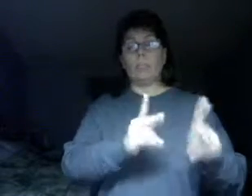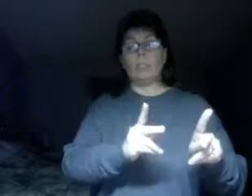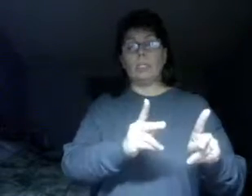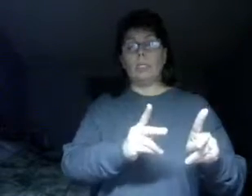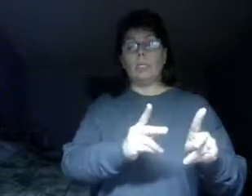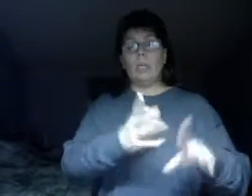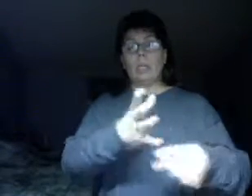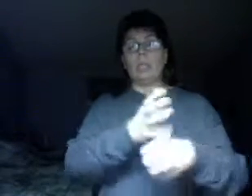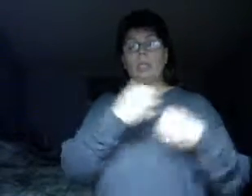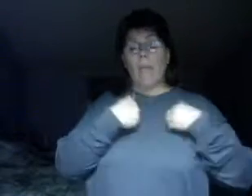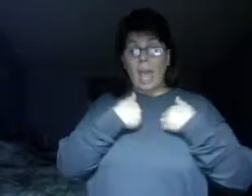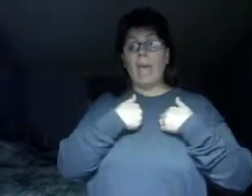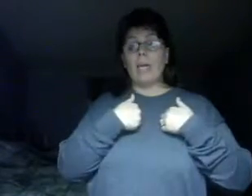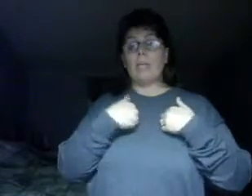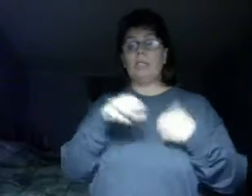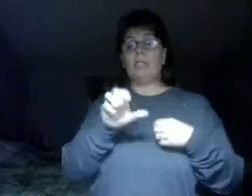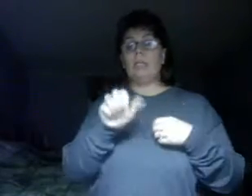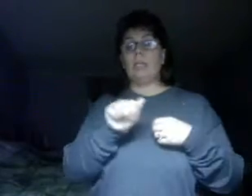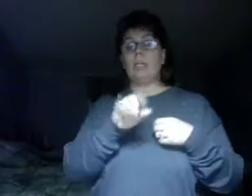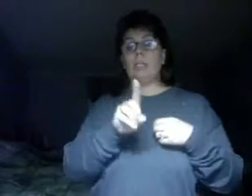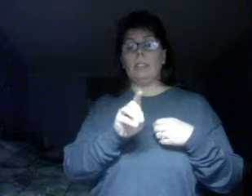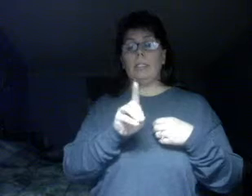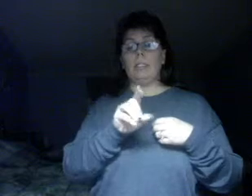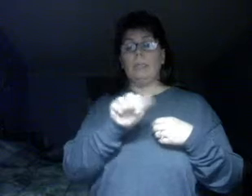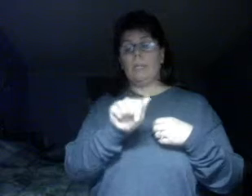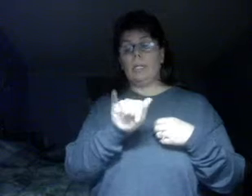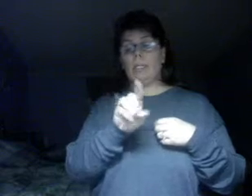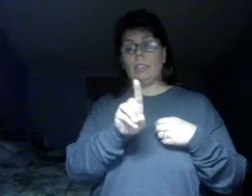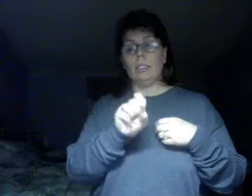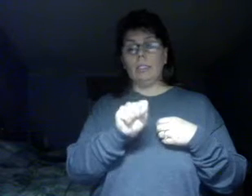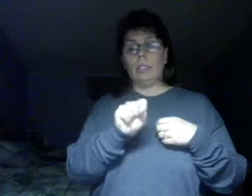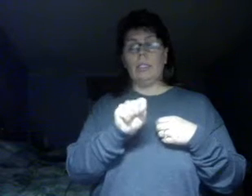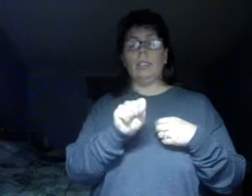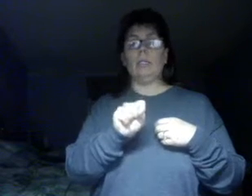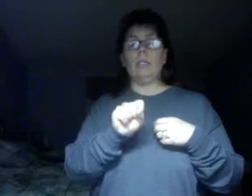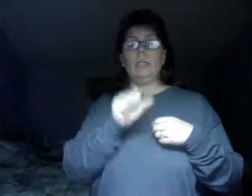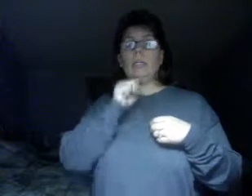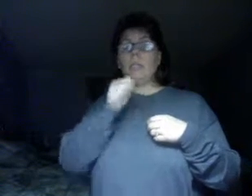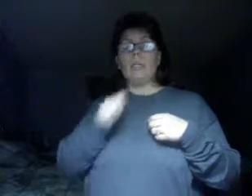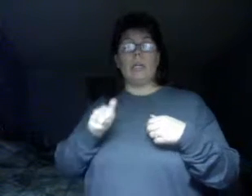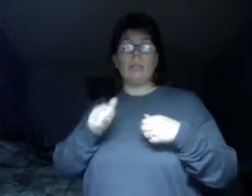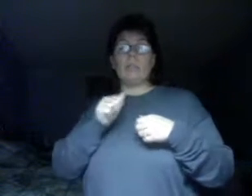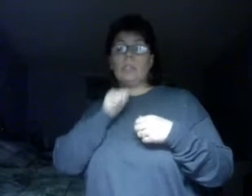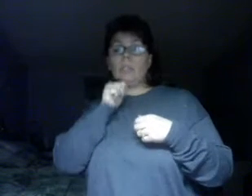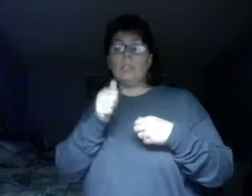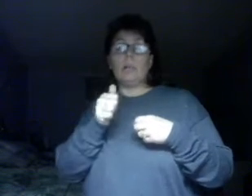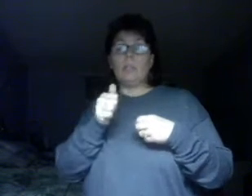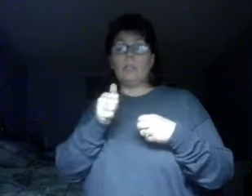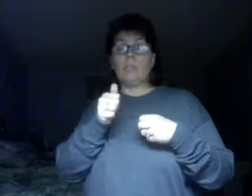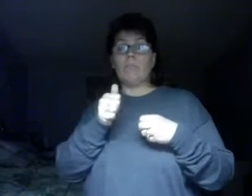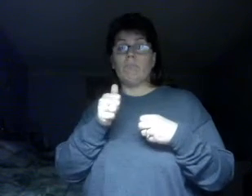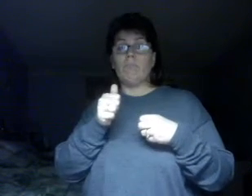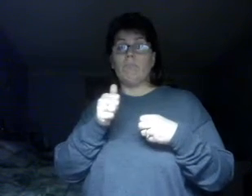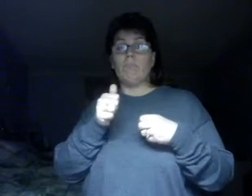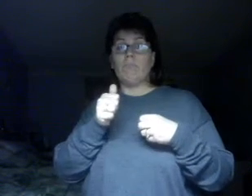spontaneously develop HIV infection and does not spontaneously develop AIDS. A person must have been infected with HIV for